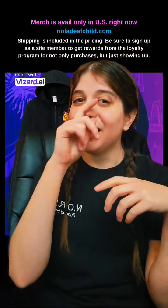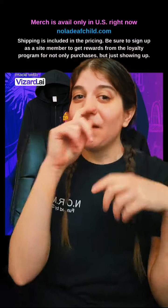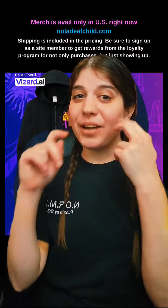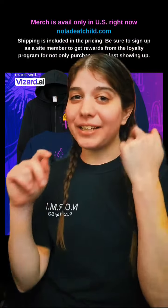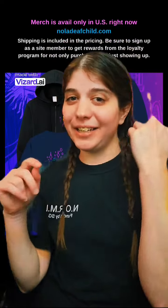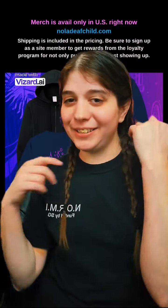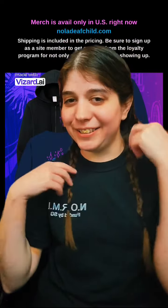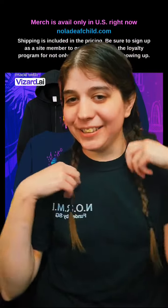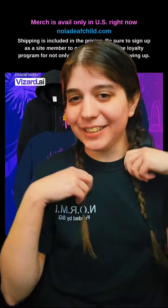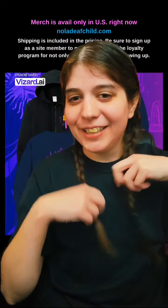Fucking,